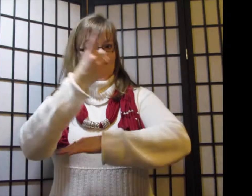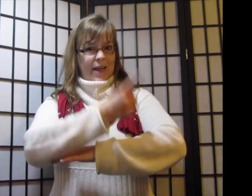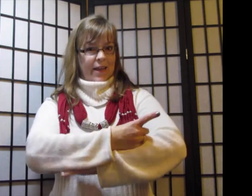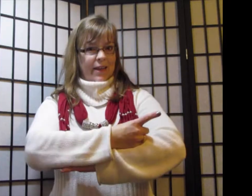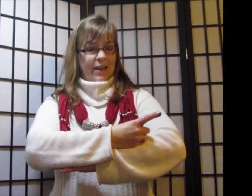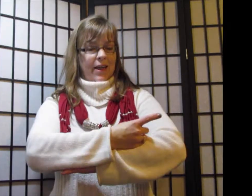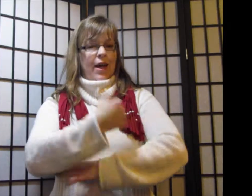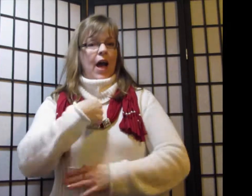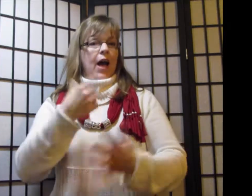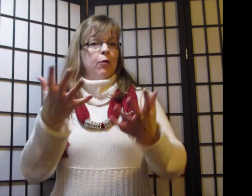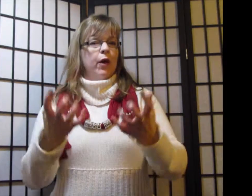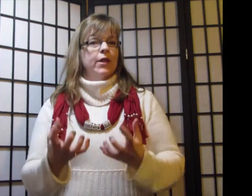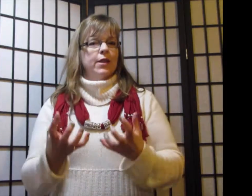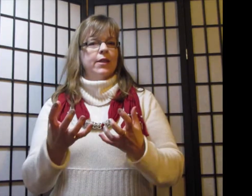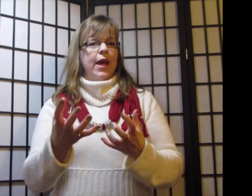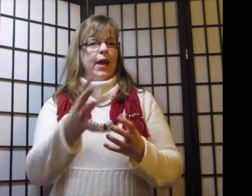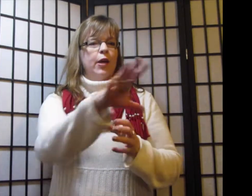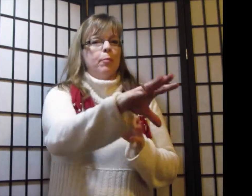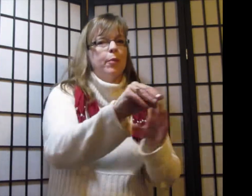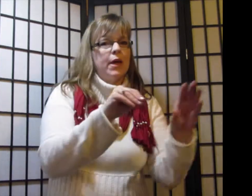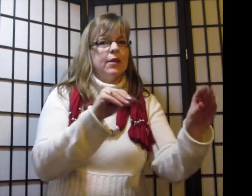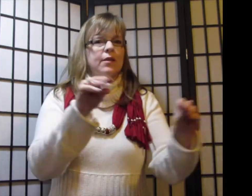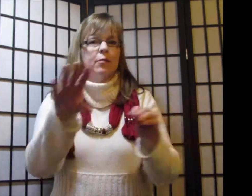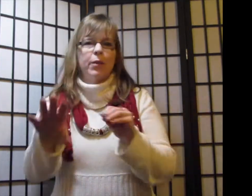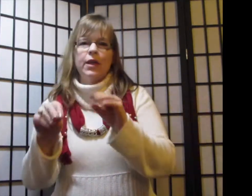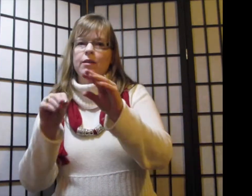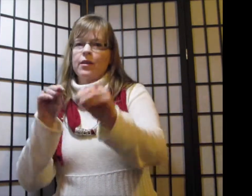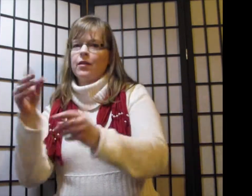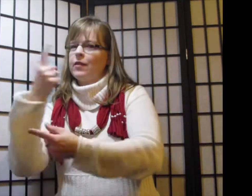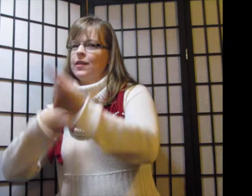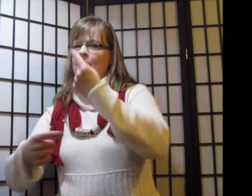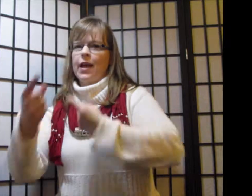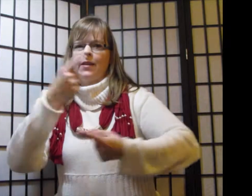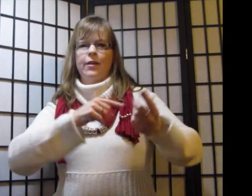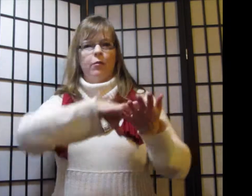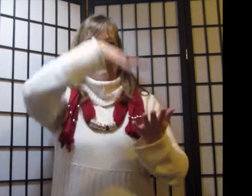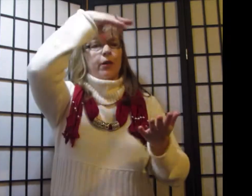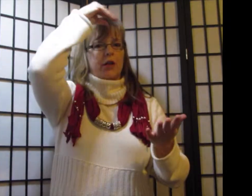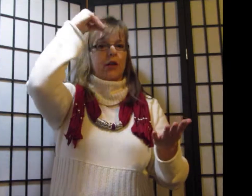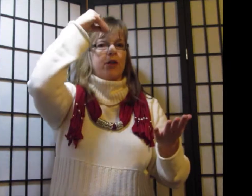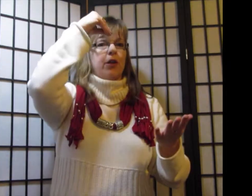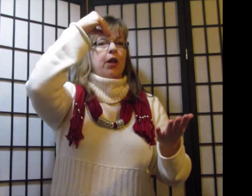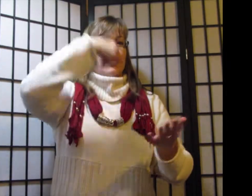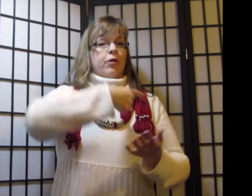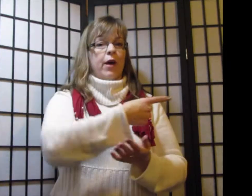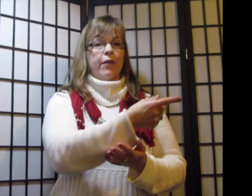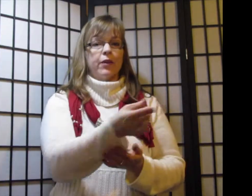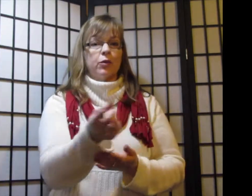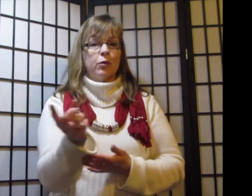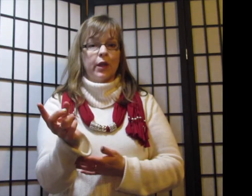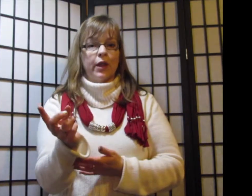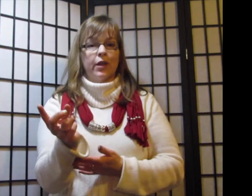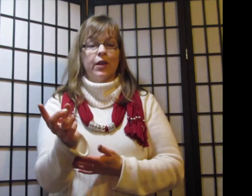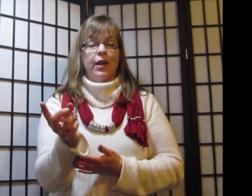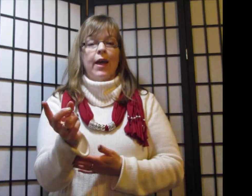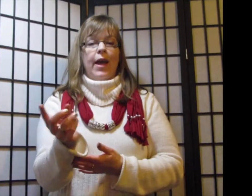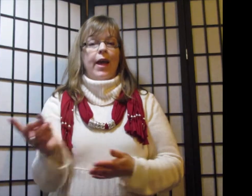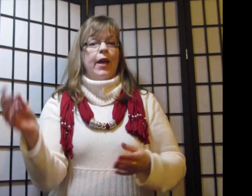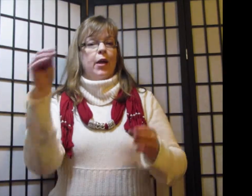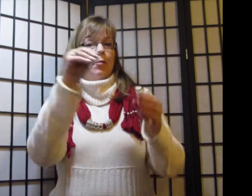Today, I want to take bits and pieces of signs that we've learned throughout the school year and